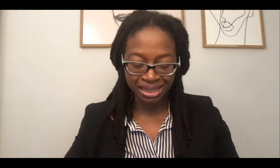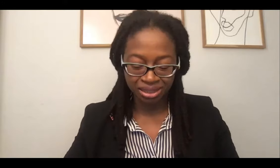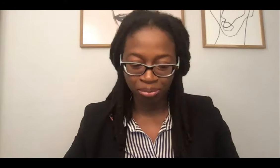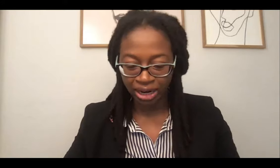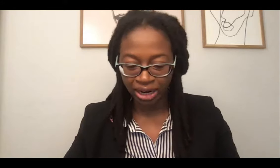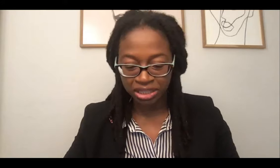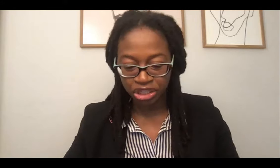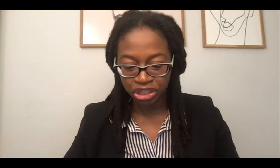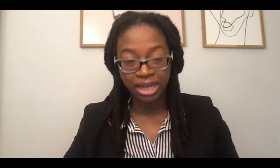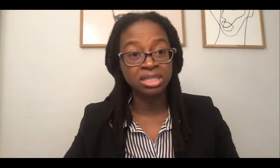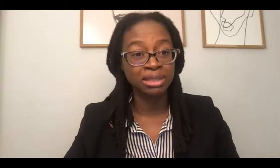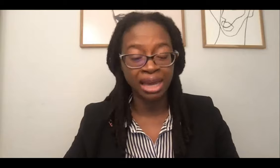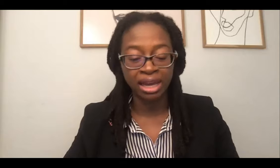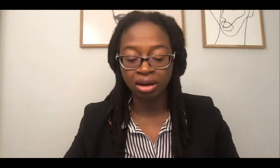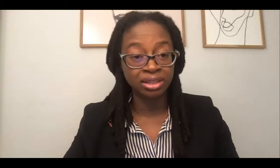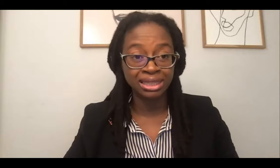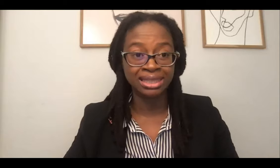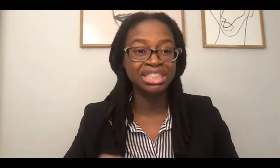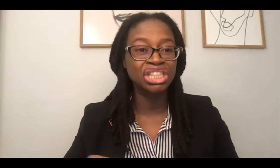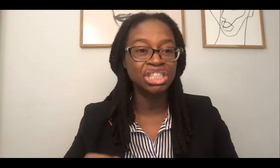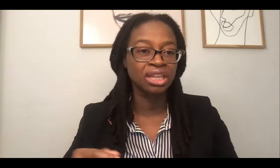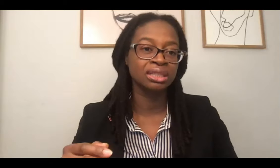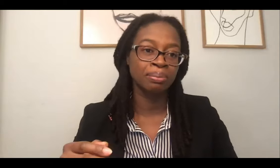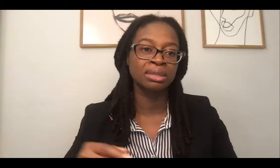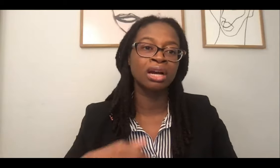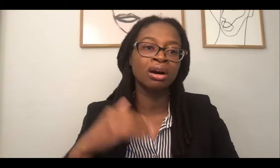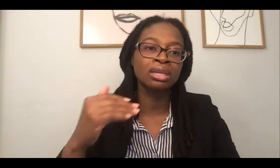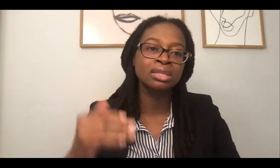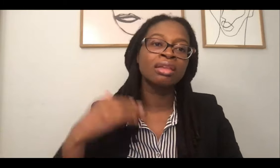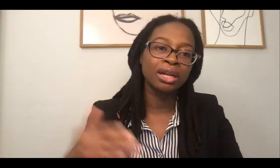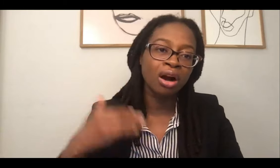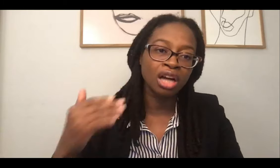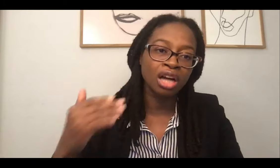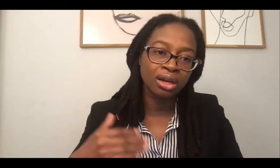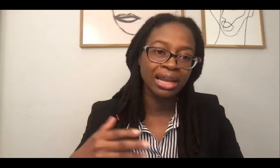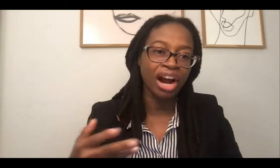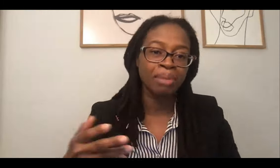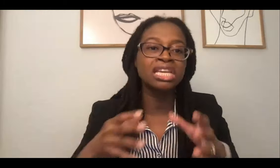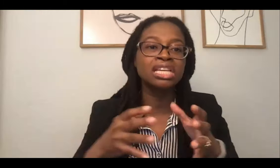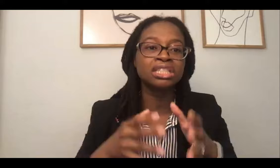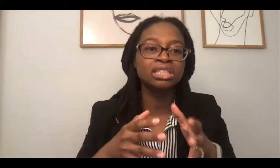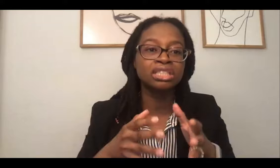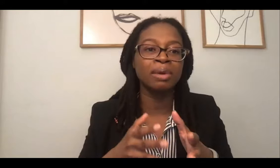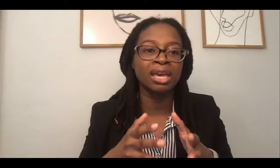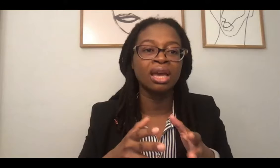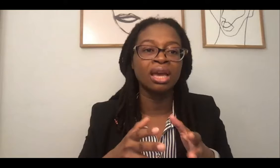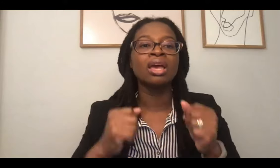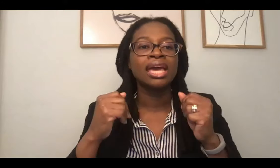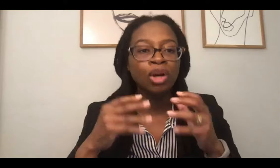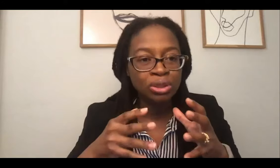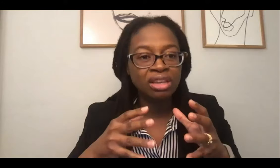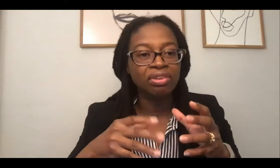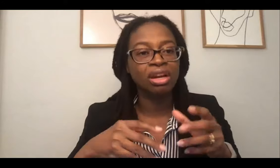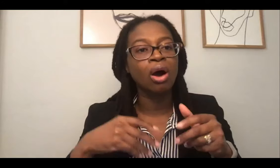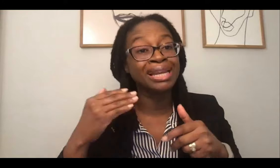our educators here, but I consider it as a teaching disability because the pedagogical environment needs to be inclusive in